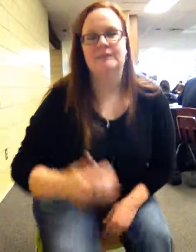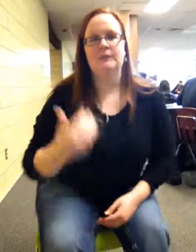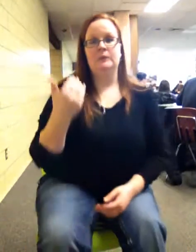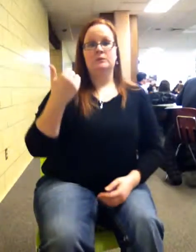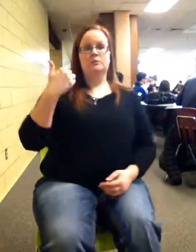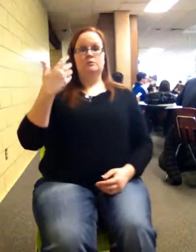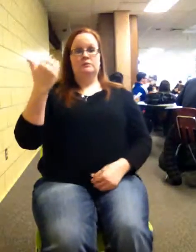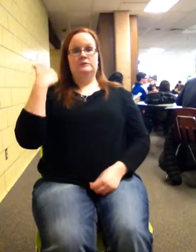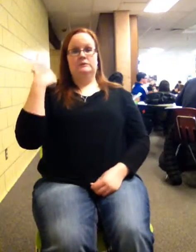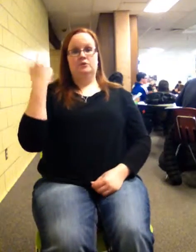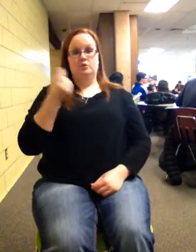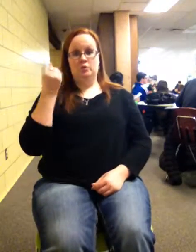it.